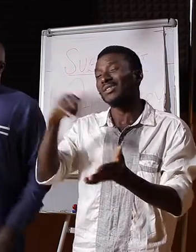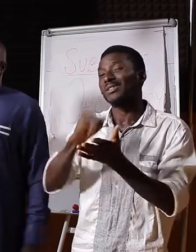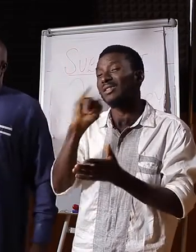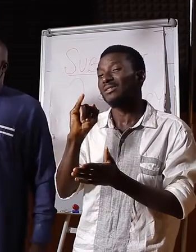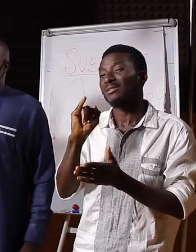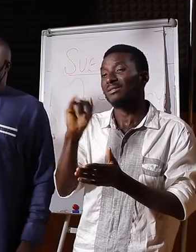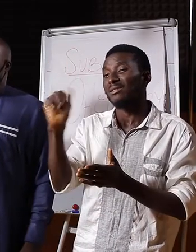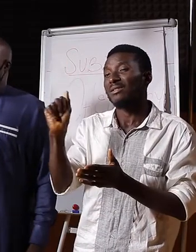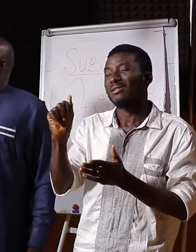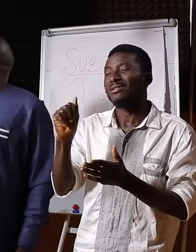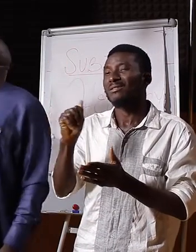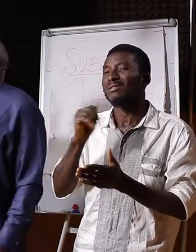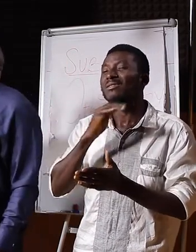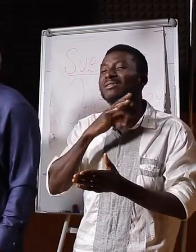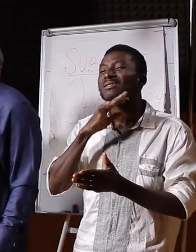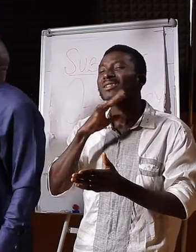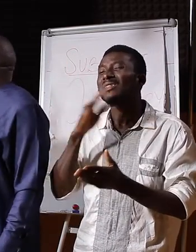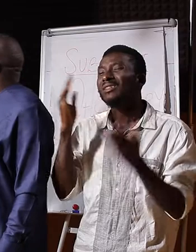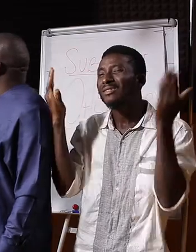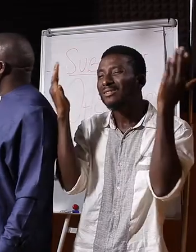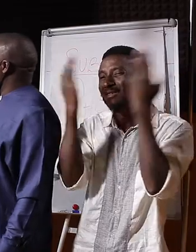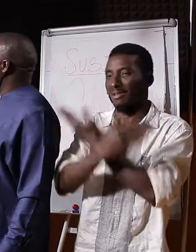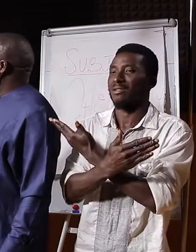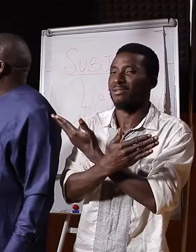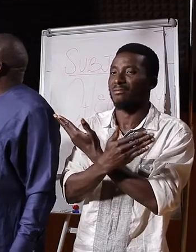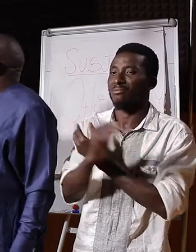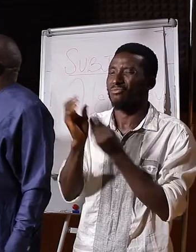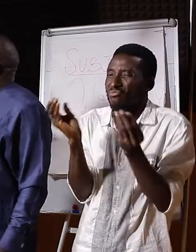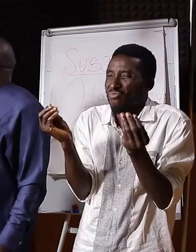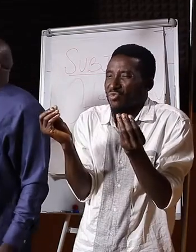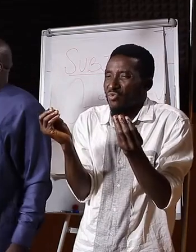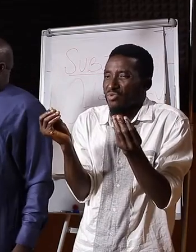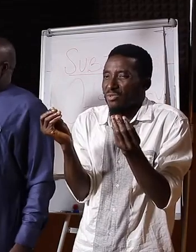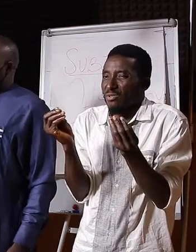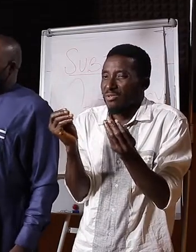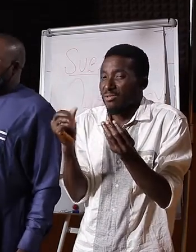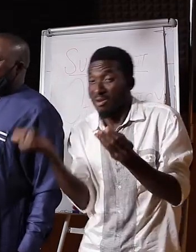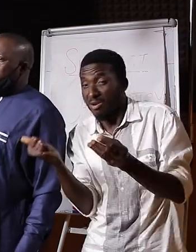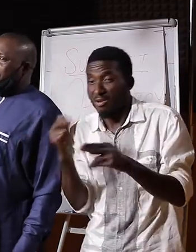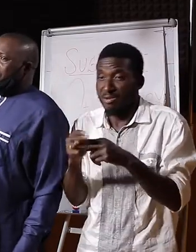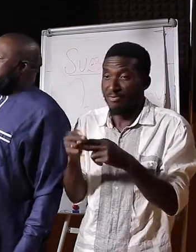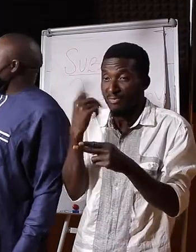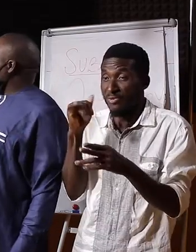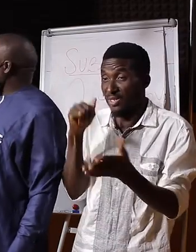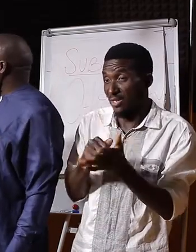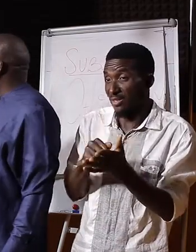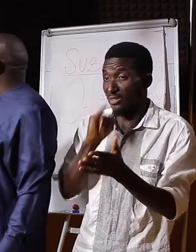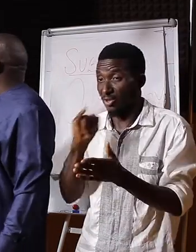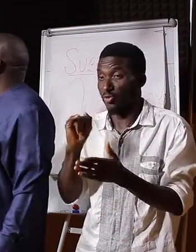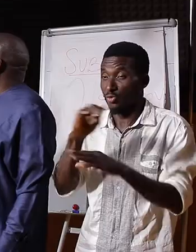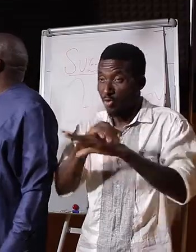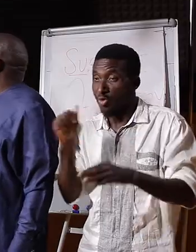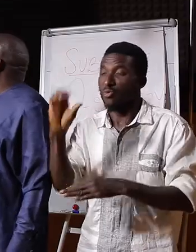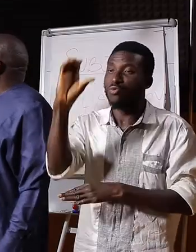is a dirty, dark, viscous liquid. Another name for this petroleum is